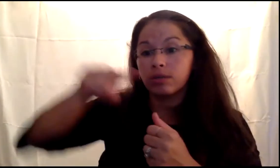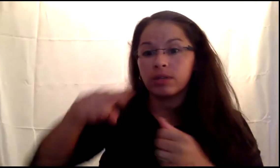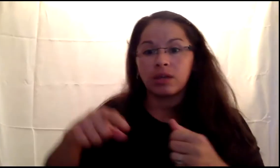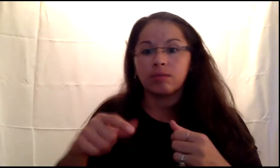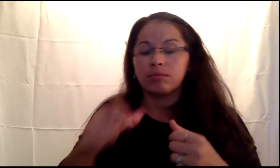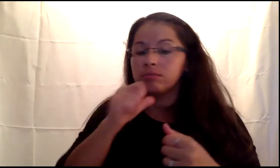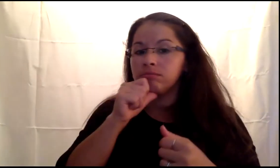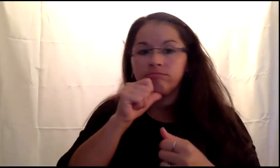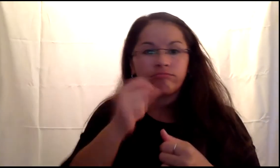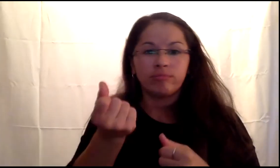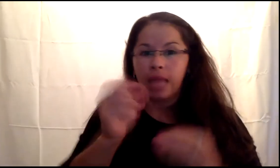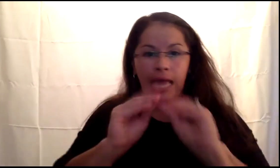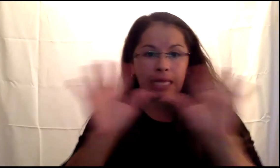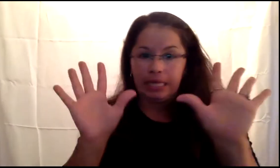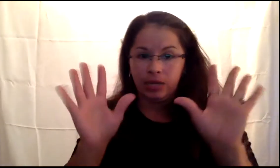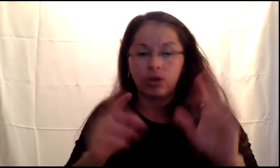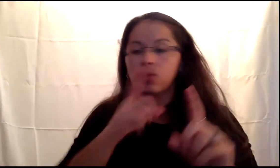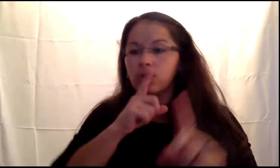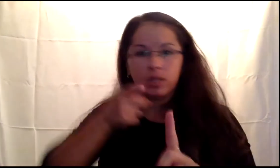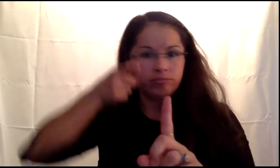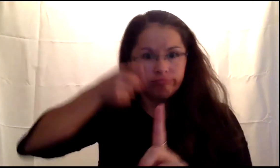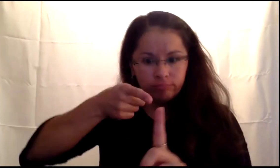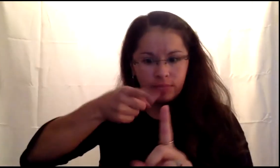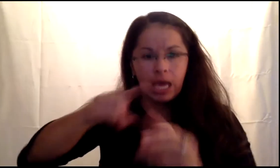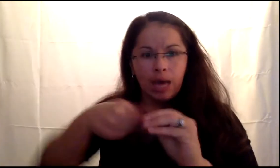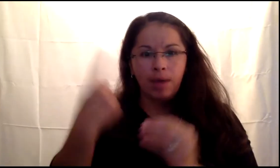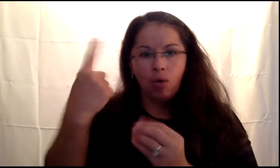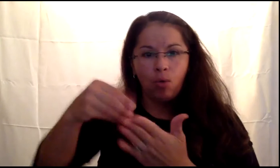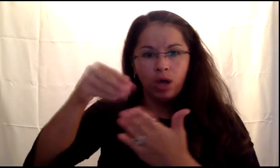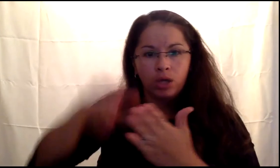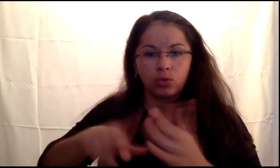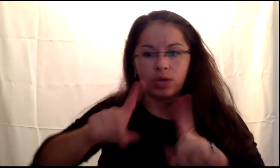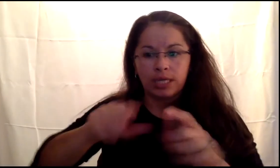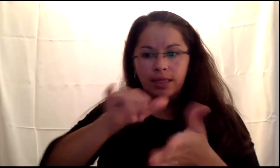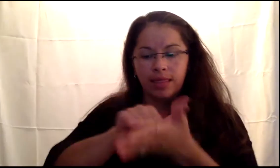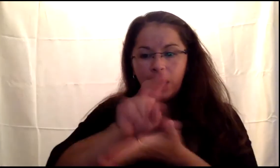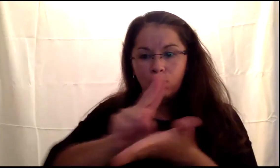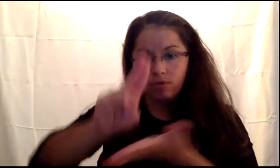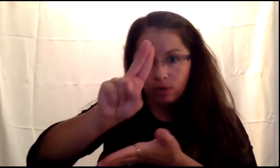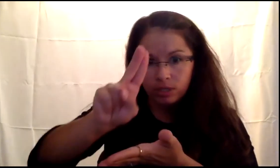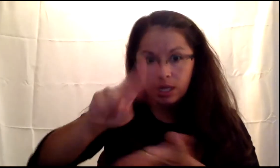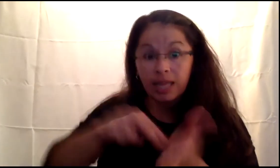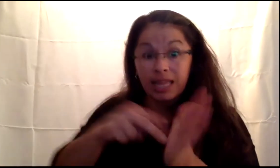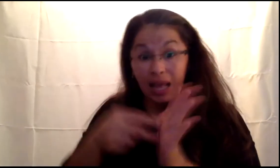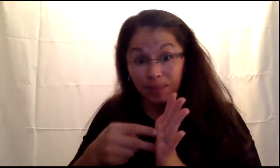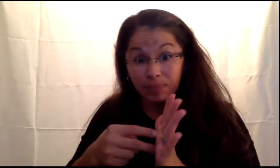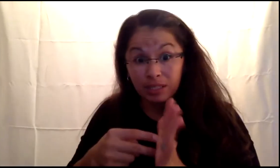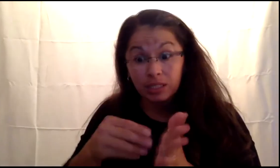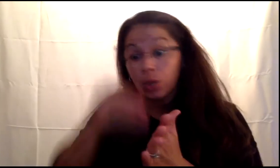narrowed down to a student attending the university, they felt that it actually opened it up to students who weren't even U.S. citizens and U.S. residents.